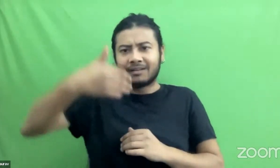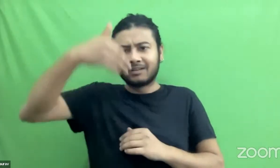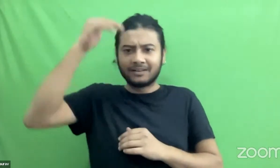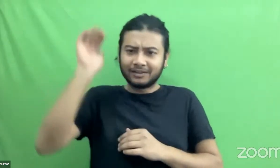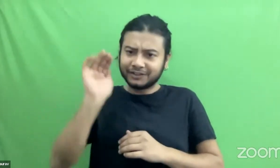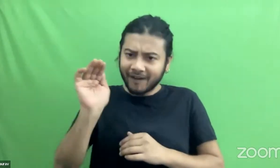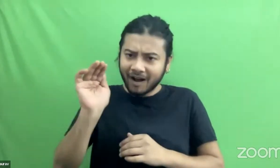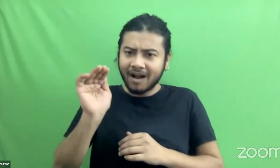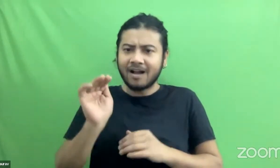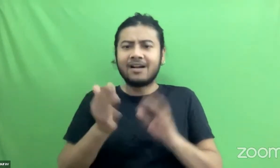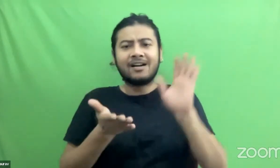you something